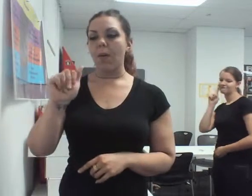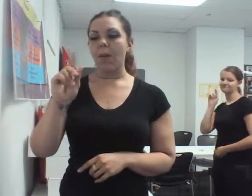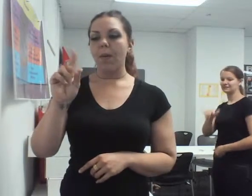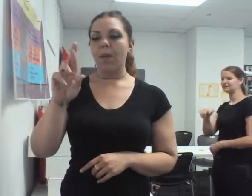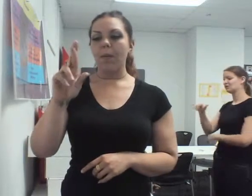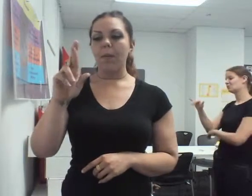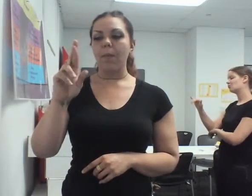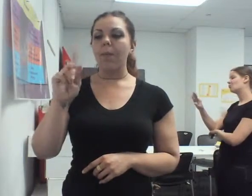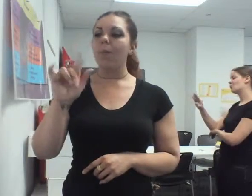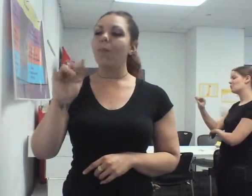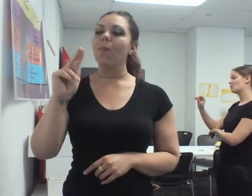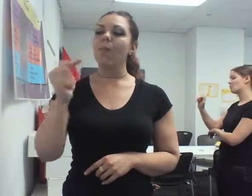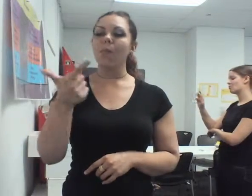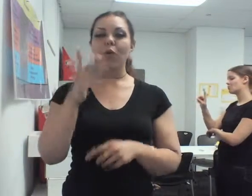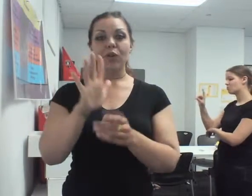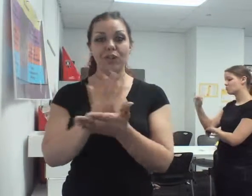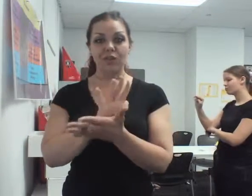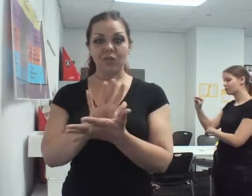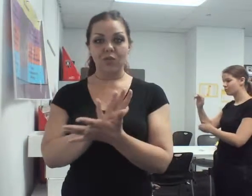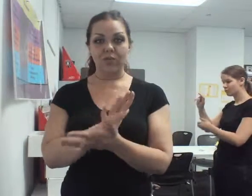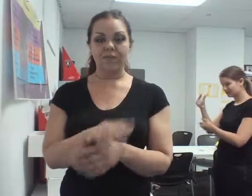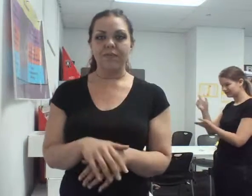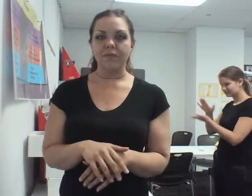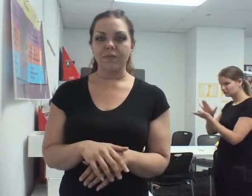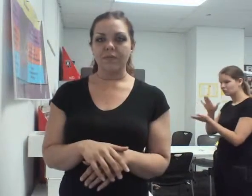to go, okay, now I know what you're talking about. But if you just say,